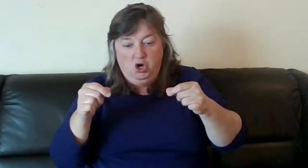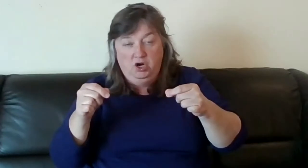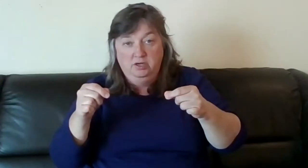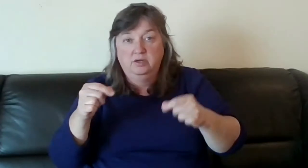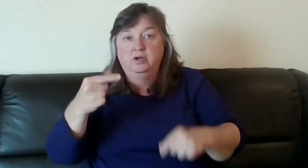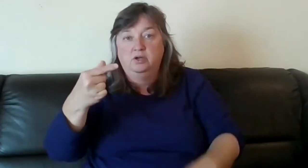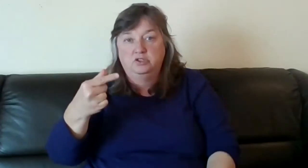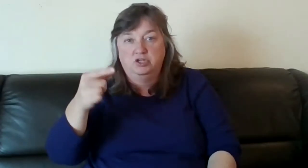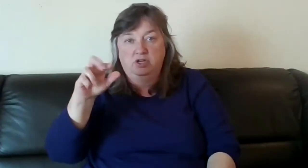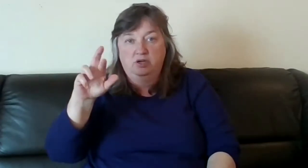Bar,